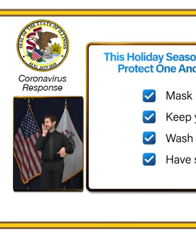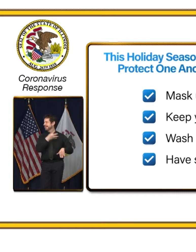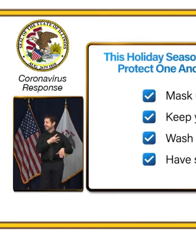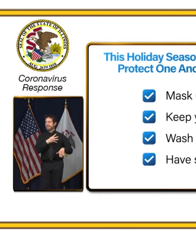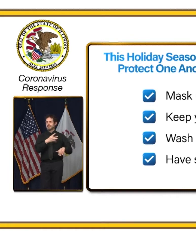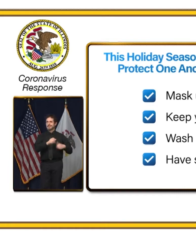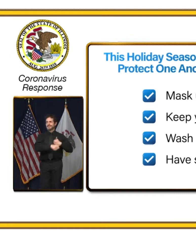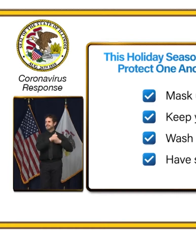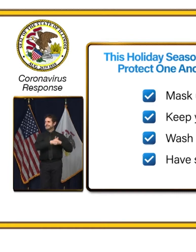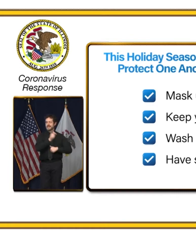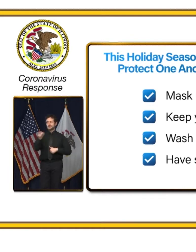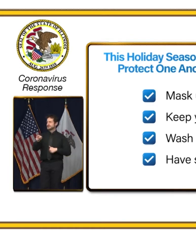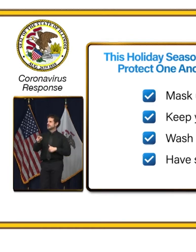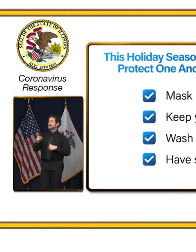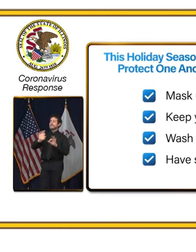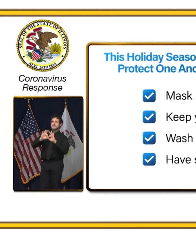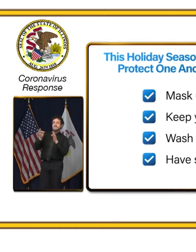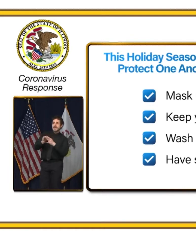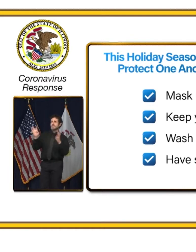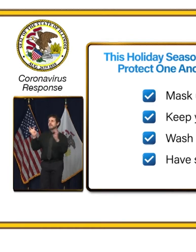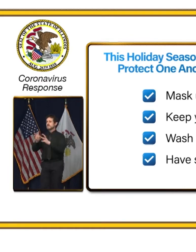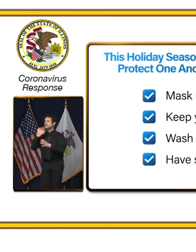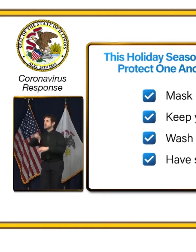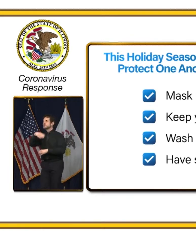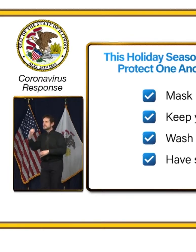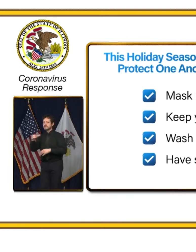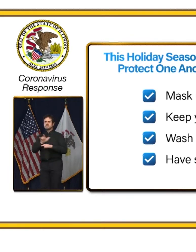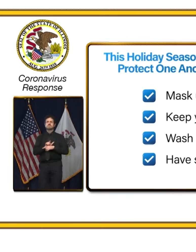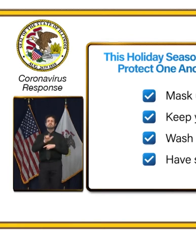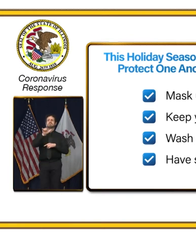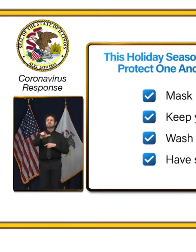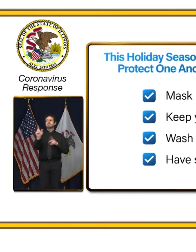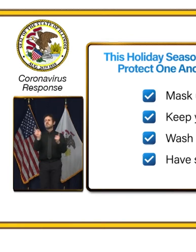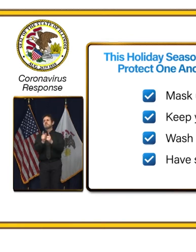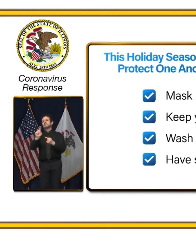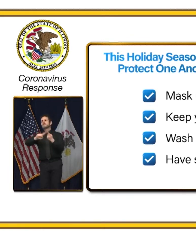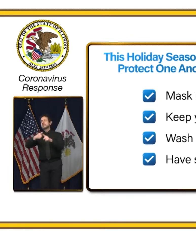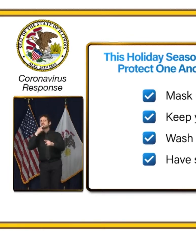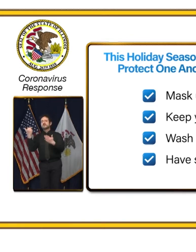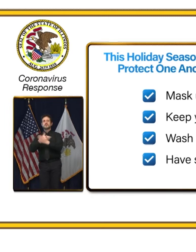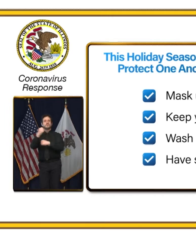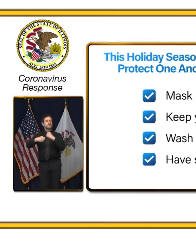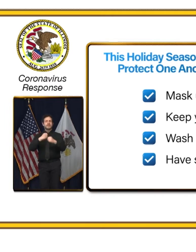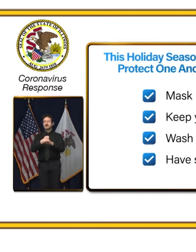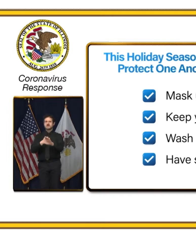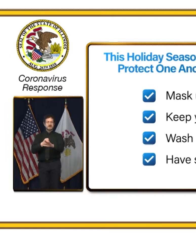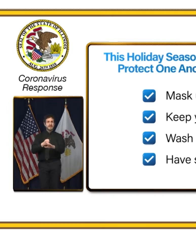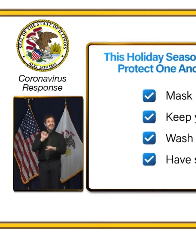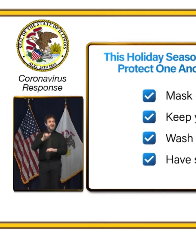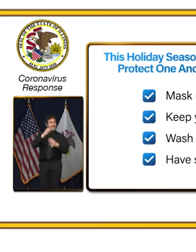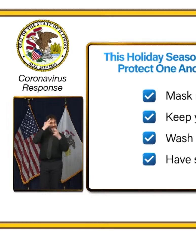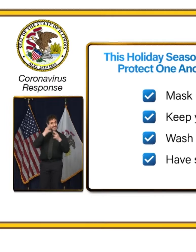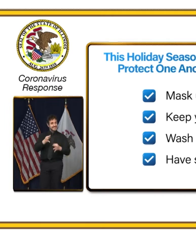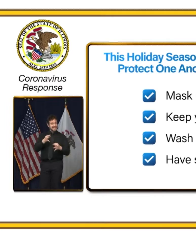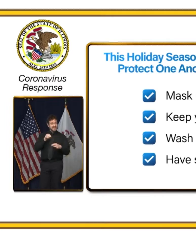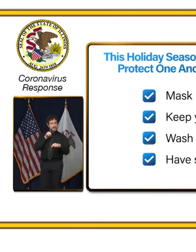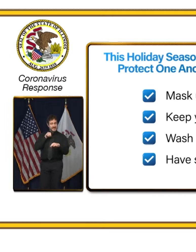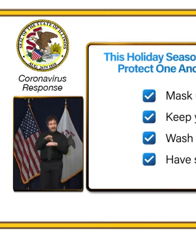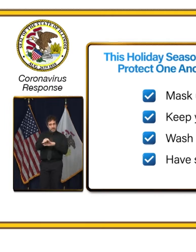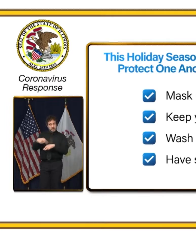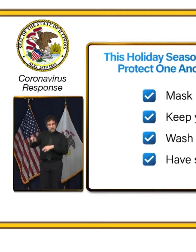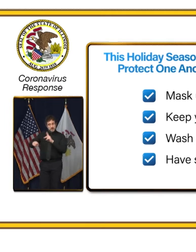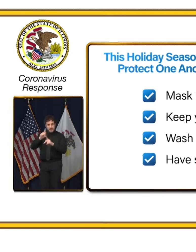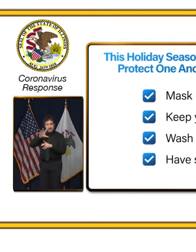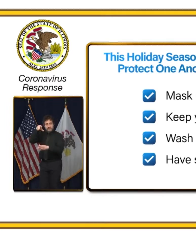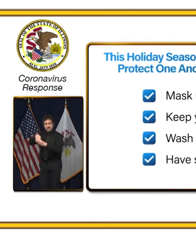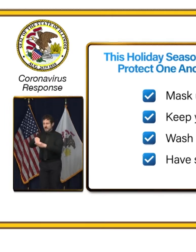jetting off to reunions for New Year's, these are choices that affect not just the other people who choose to partake in them,